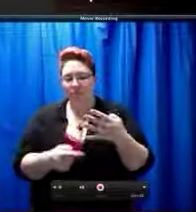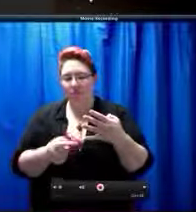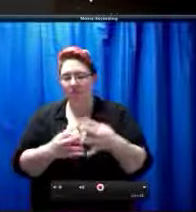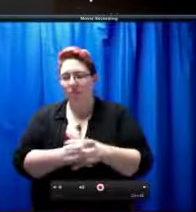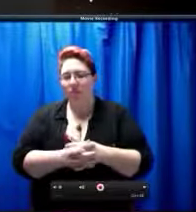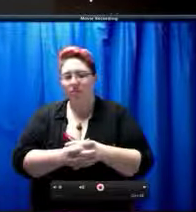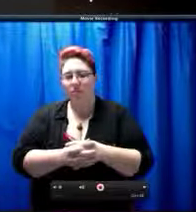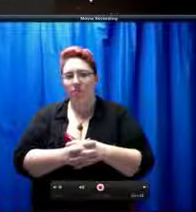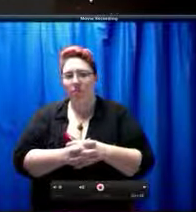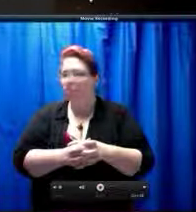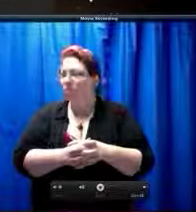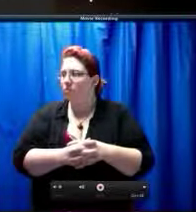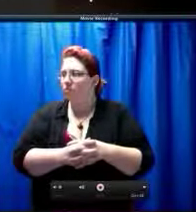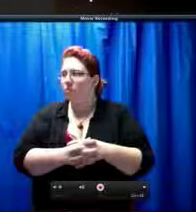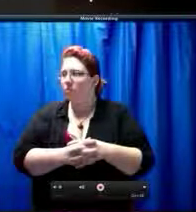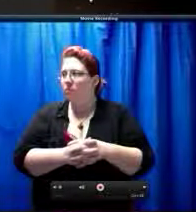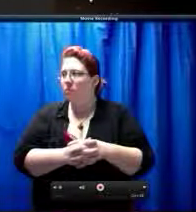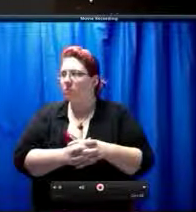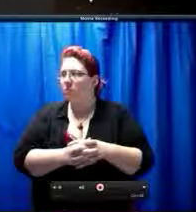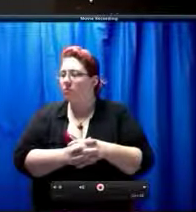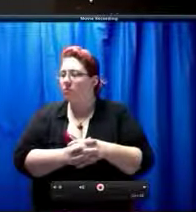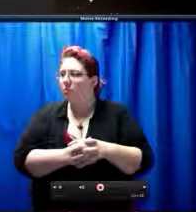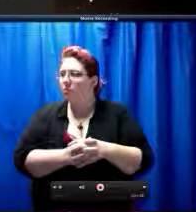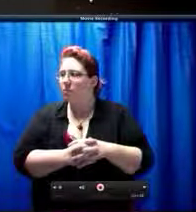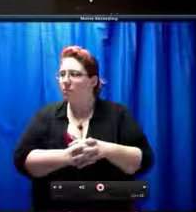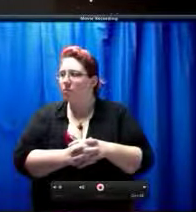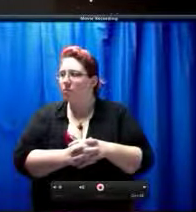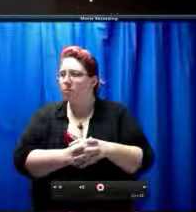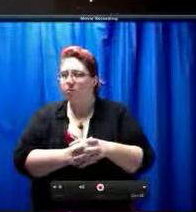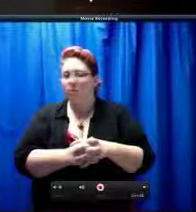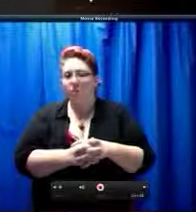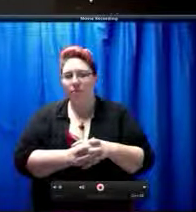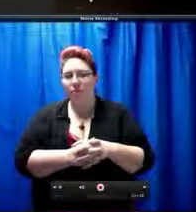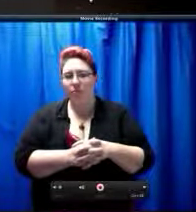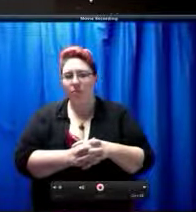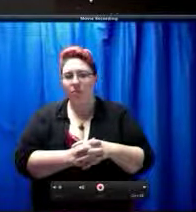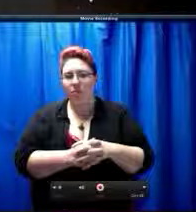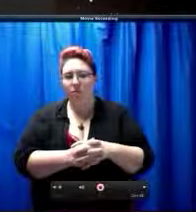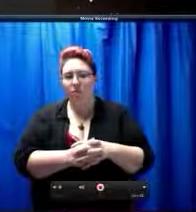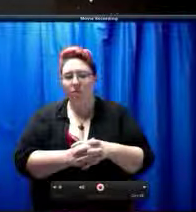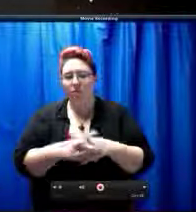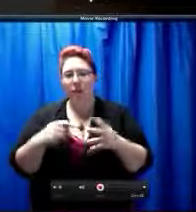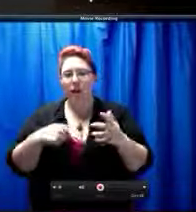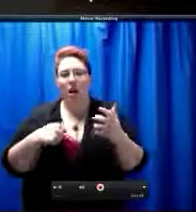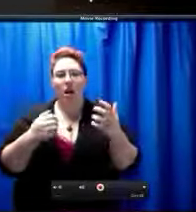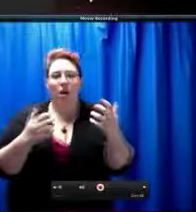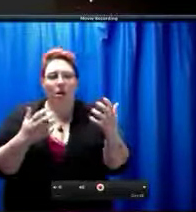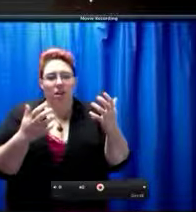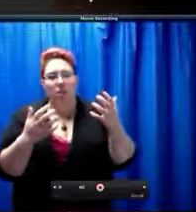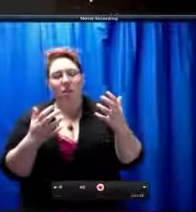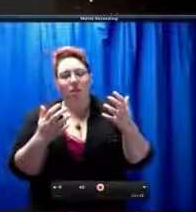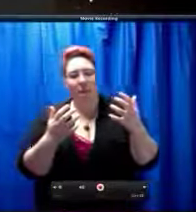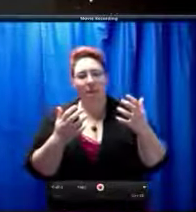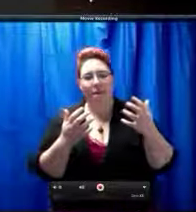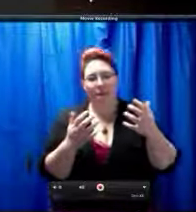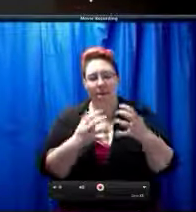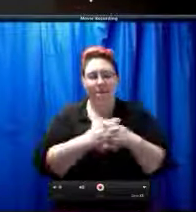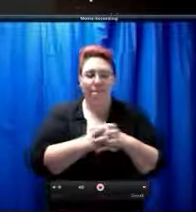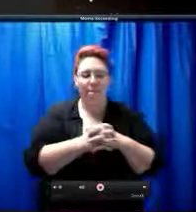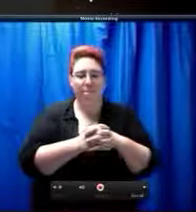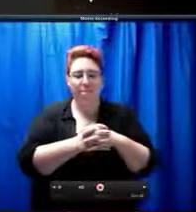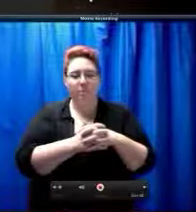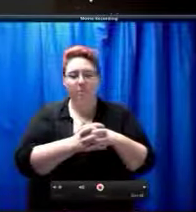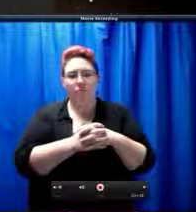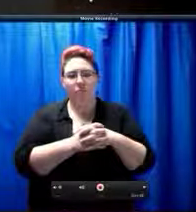late stage 3 and stage 4, okay? And I'm going to share with you why. So, with that being said,